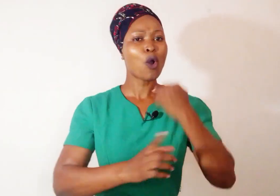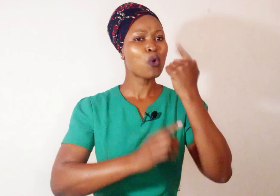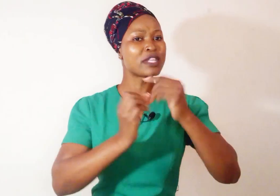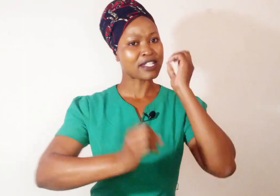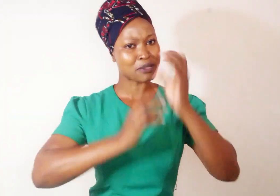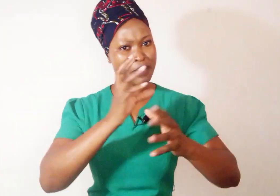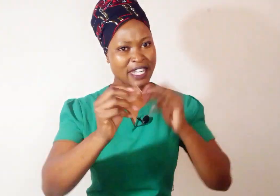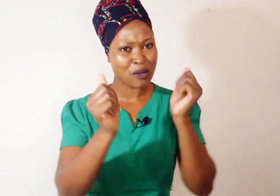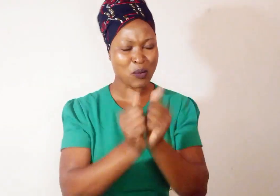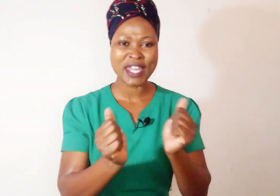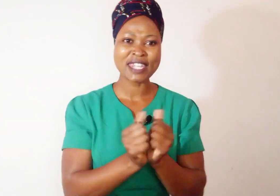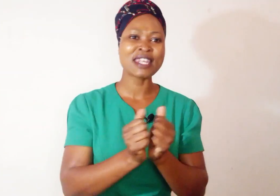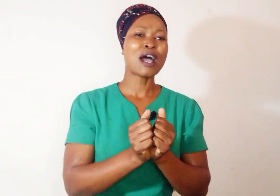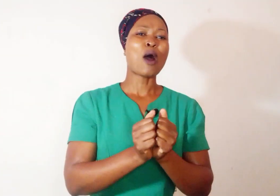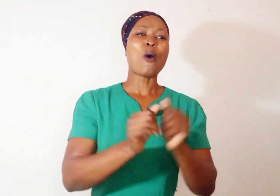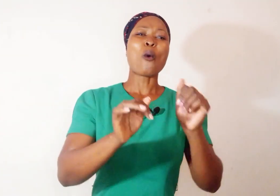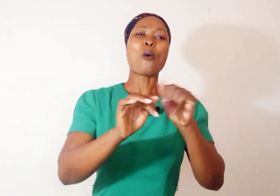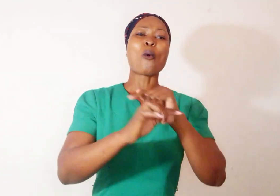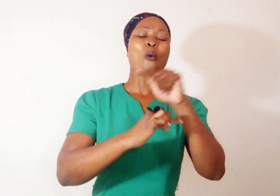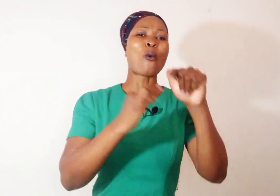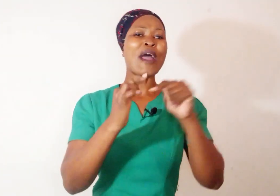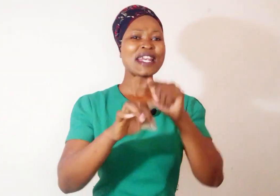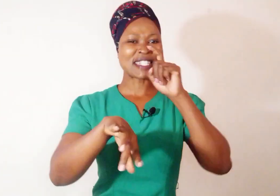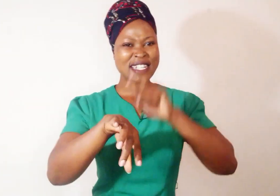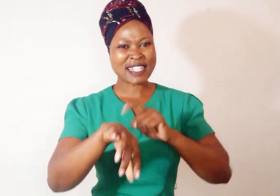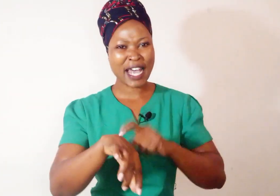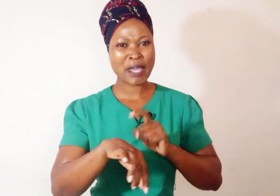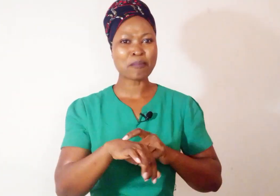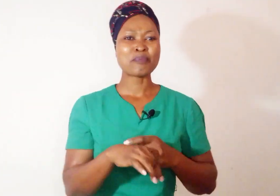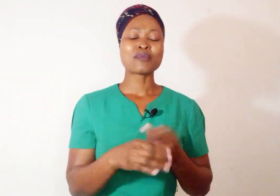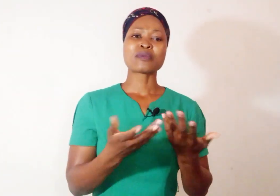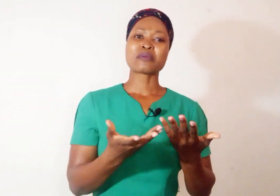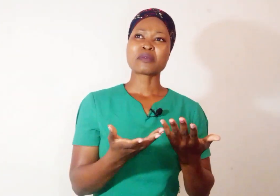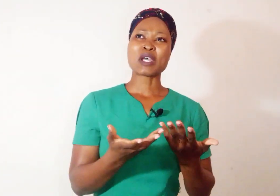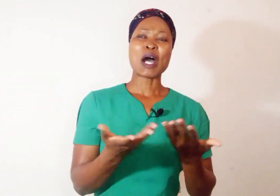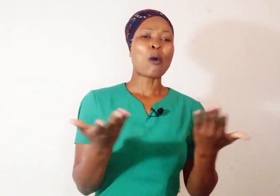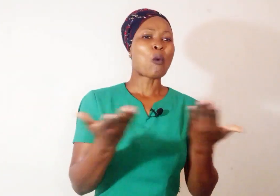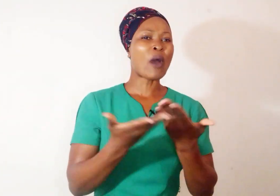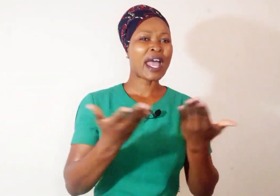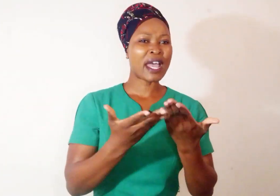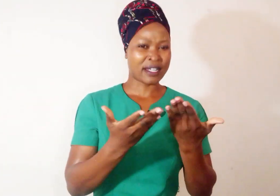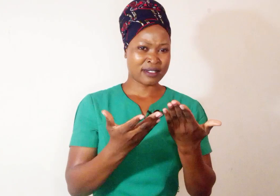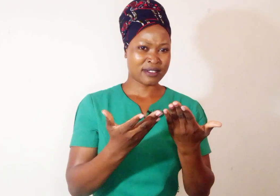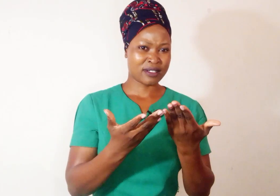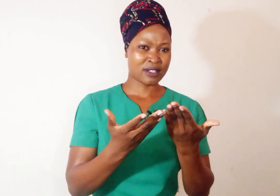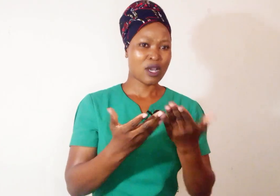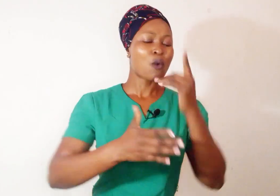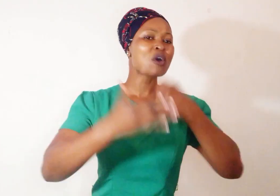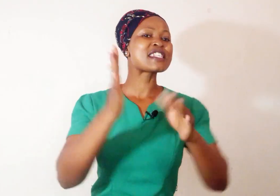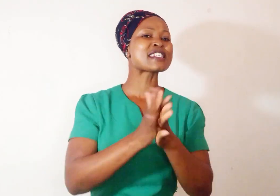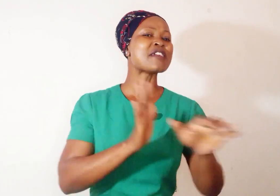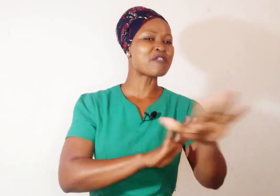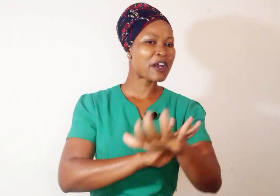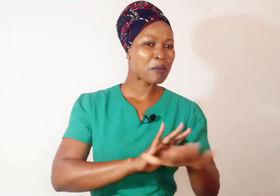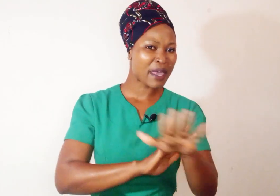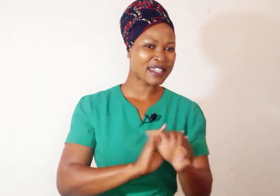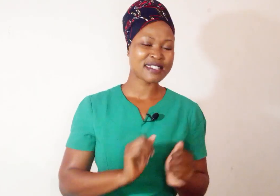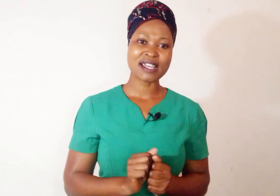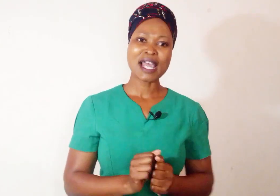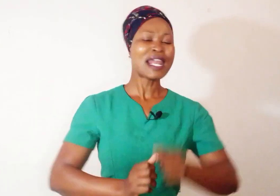who they are speaking with, when is the time, where, what is the environment. Like